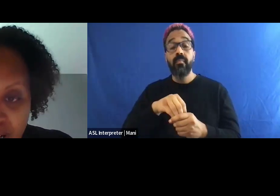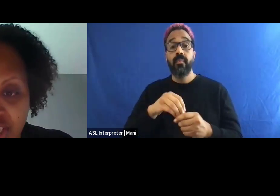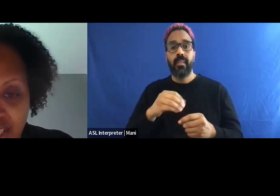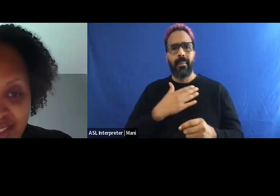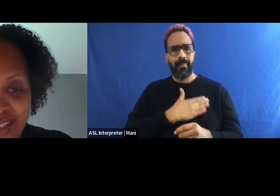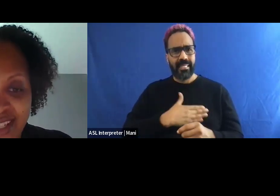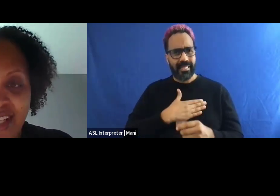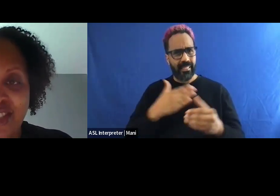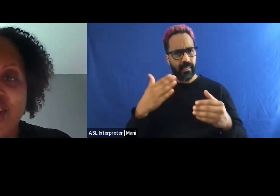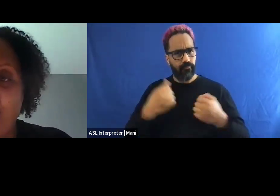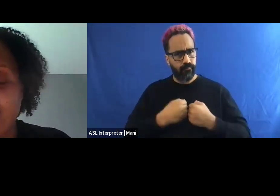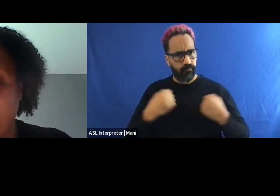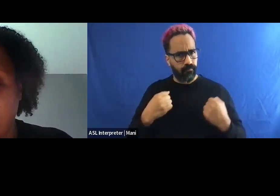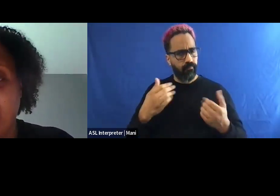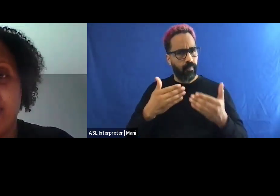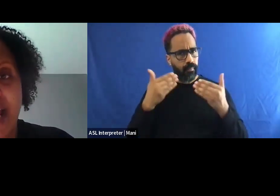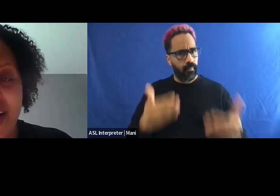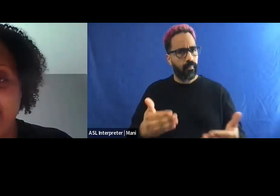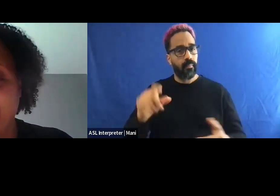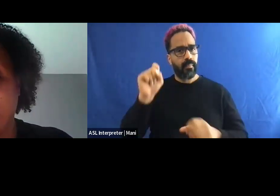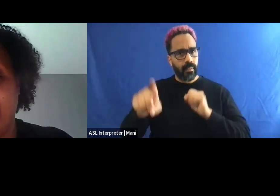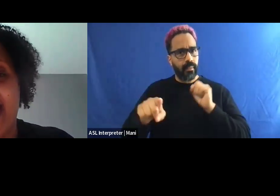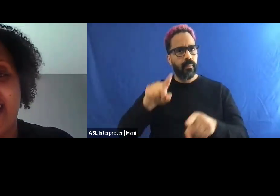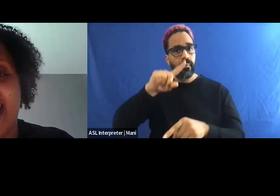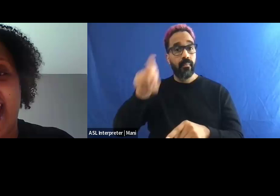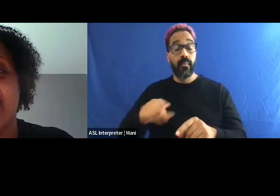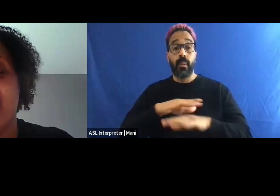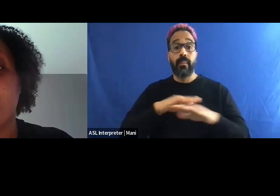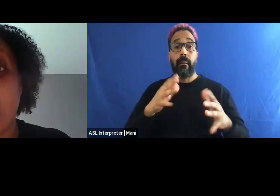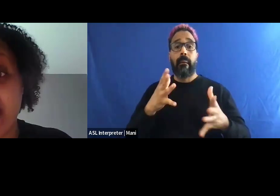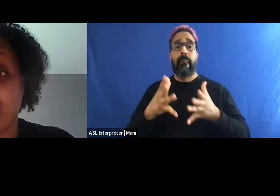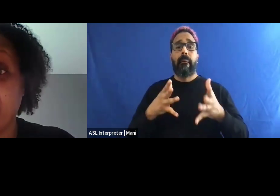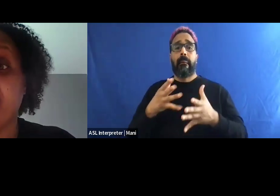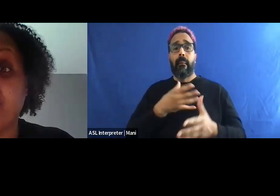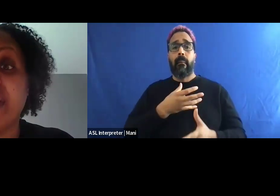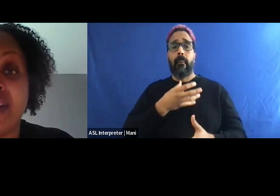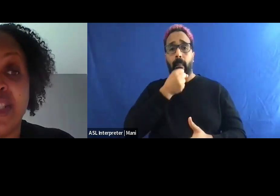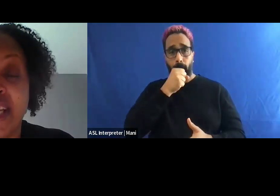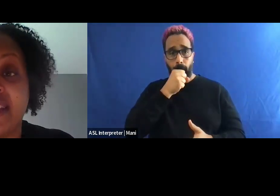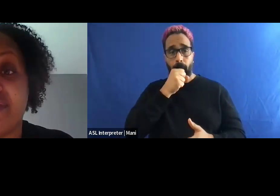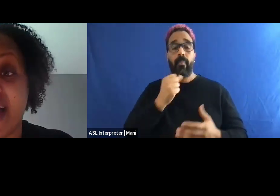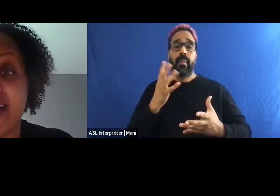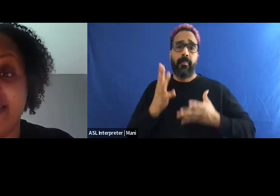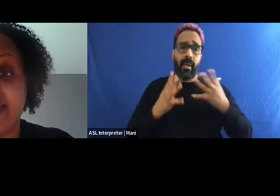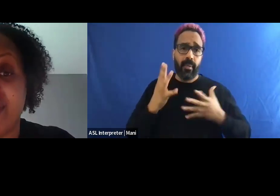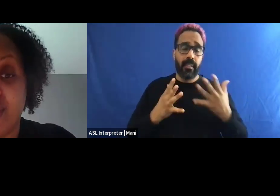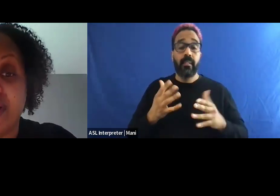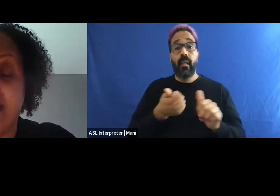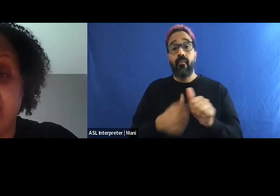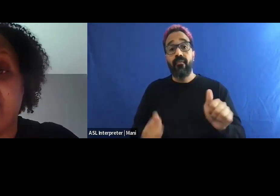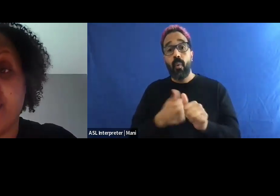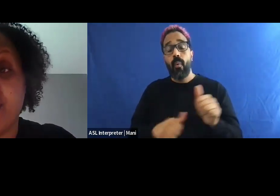those questions. Don't feel embarrassed and avoid really fully understanding the finances